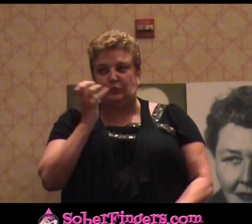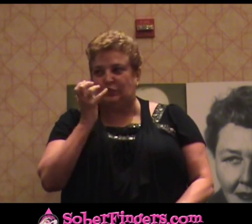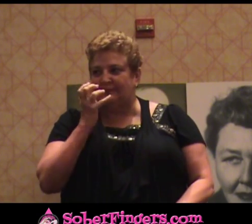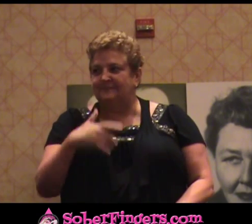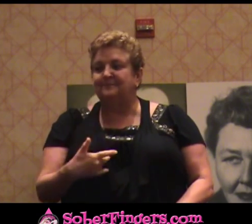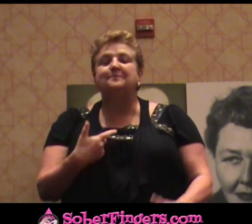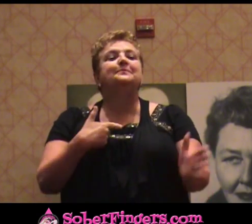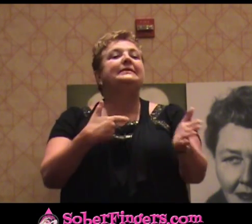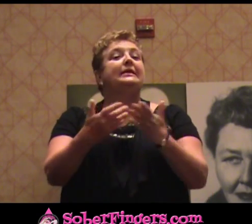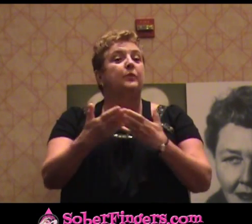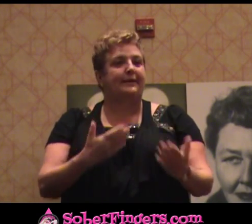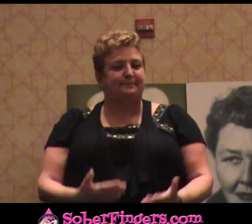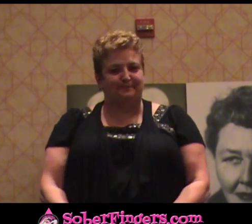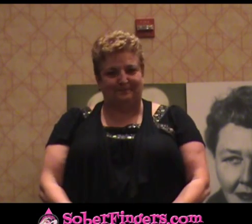Anyway, so